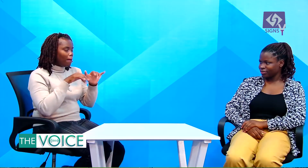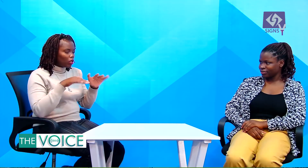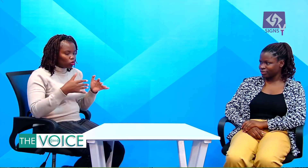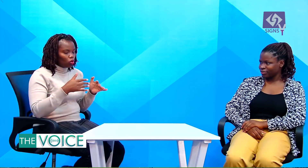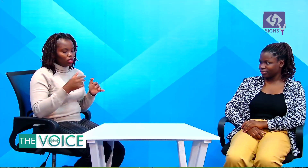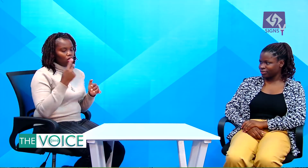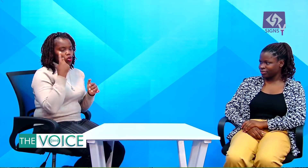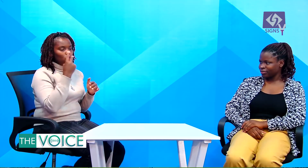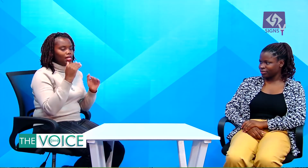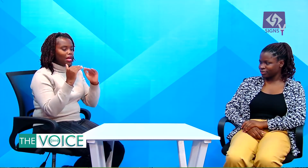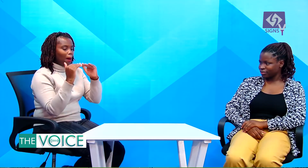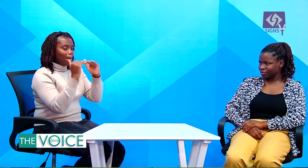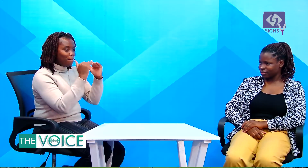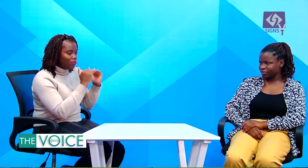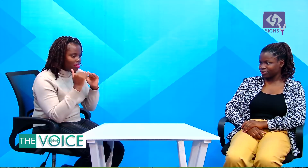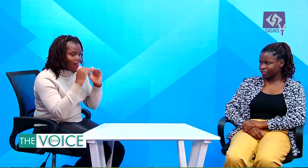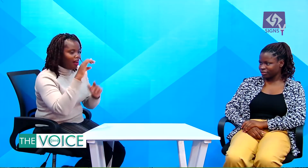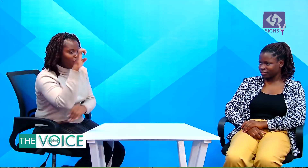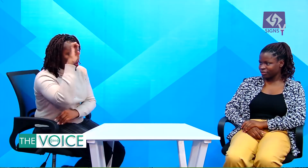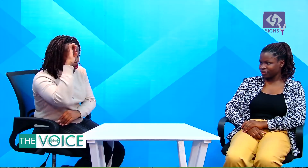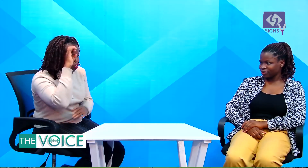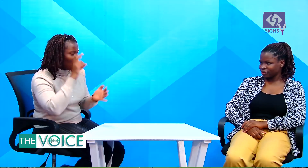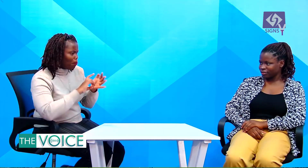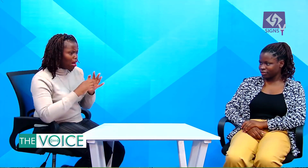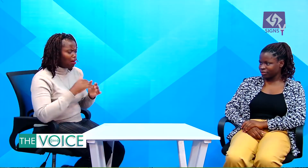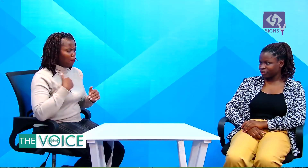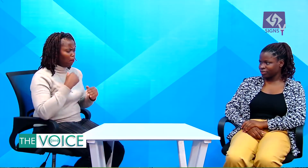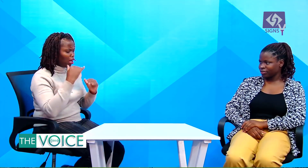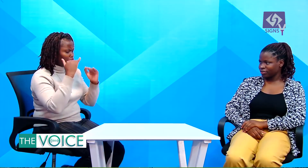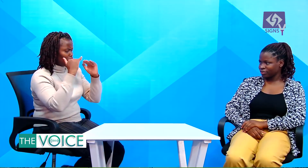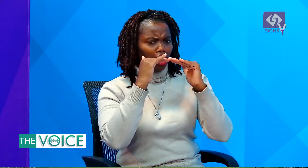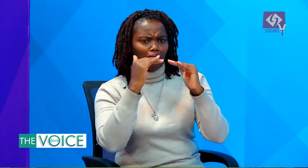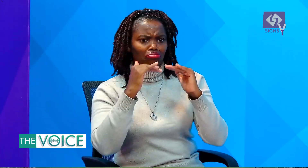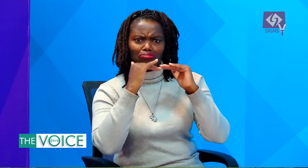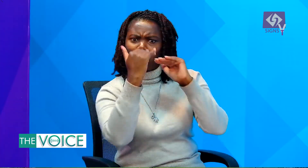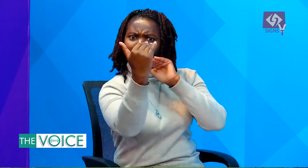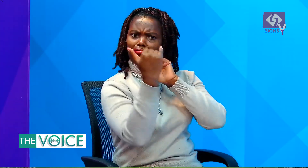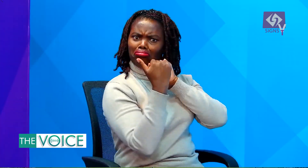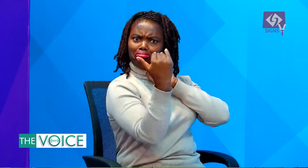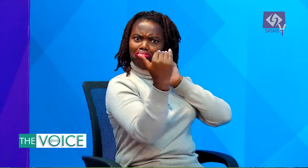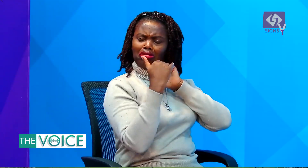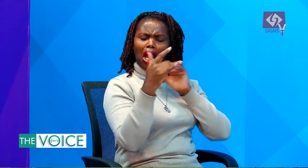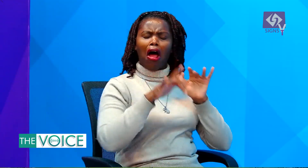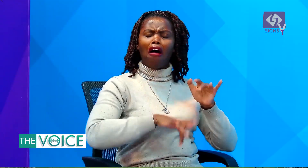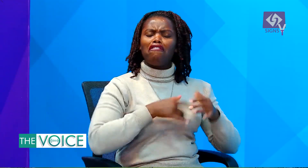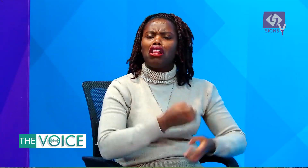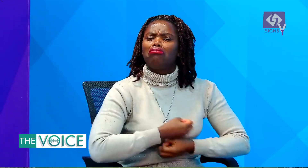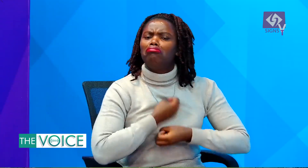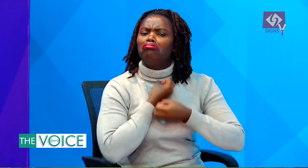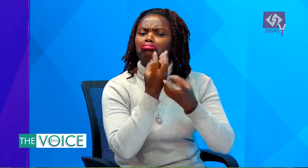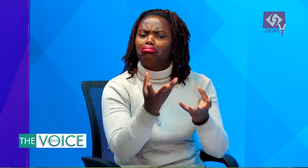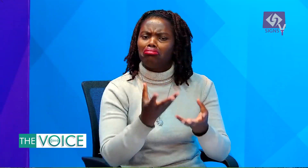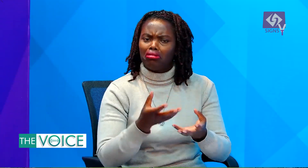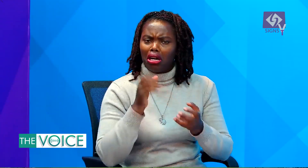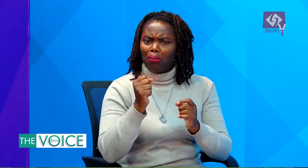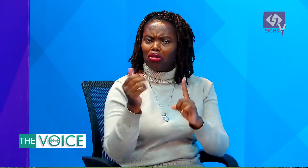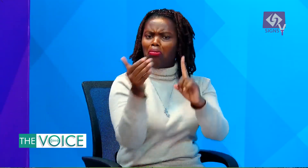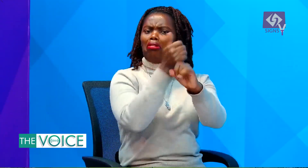especially when you mentioned about peer education and peer support, that you have to share